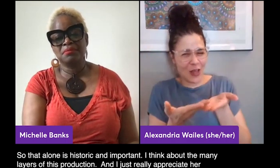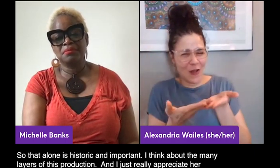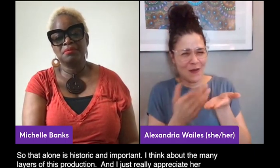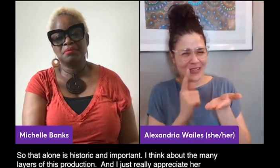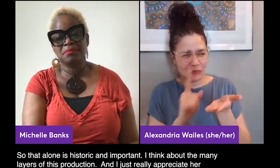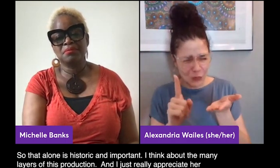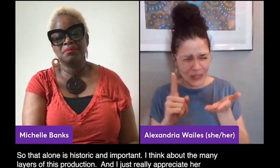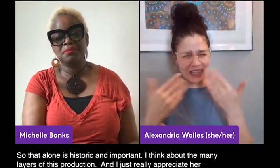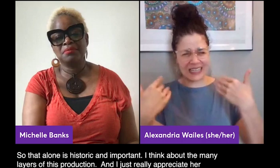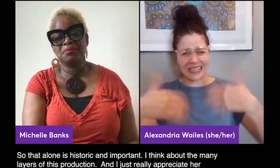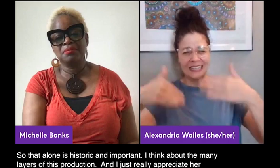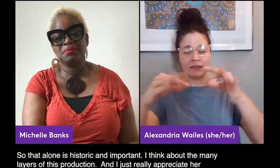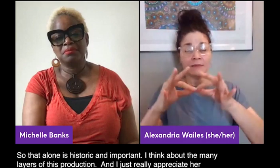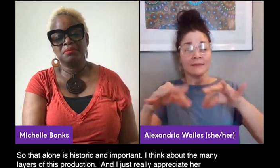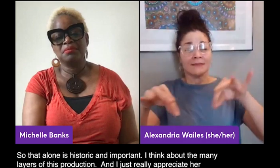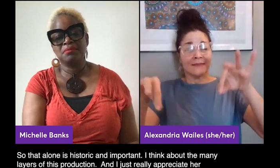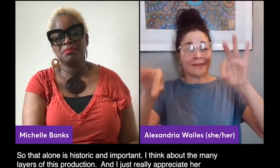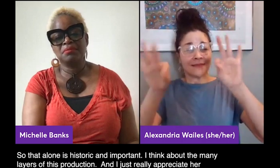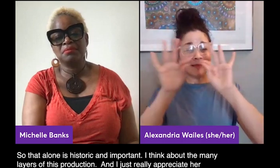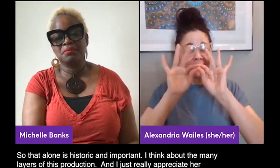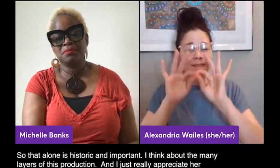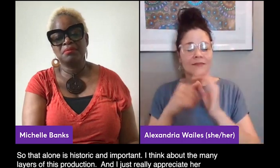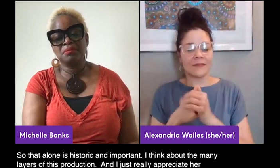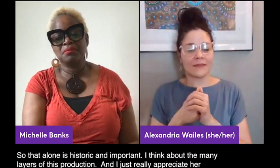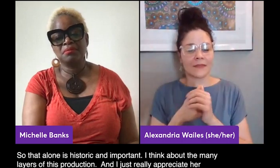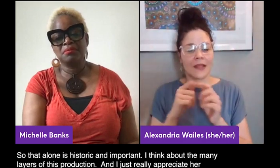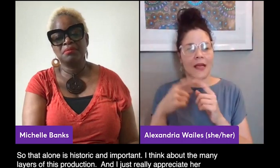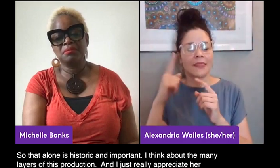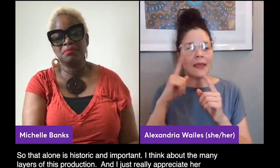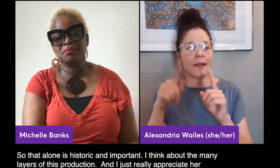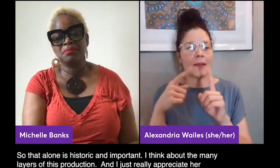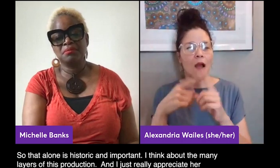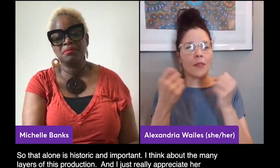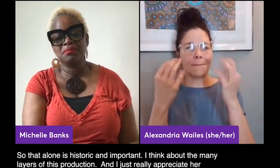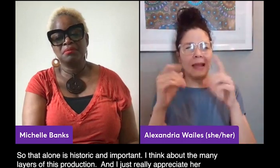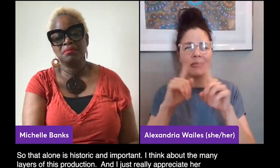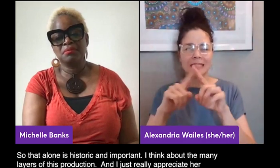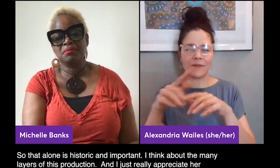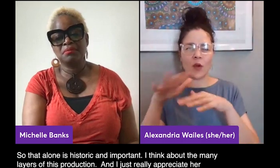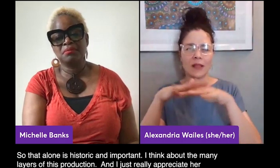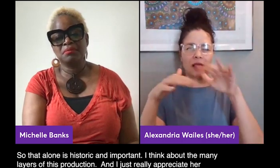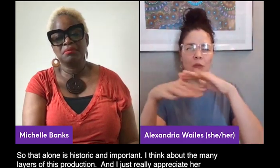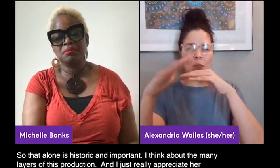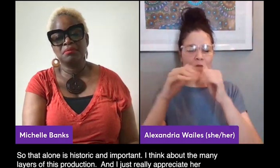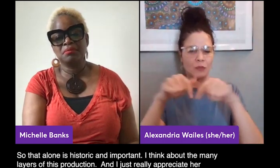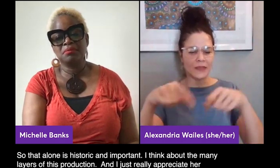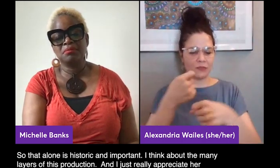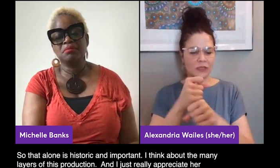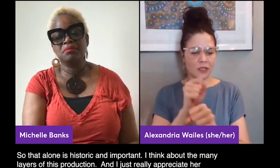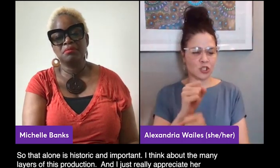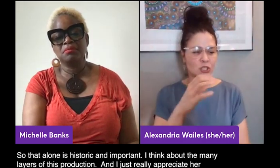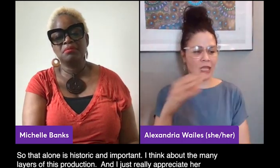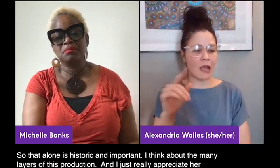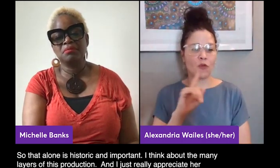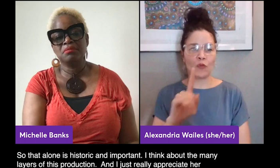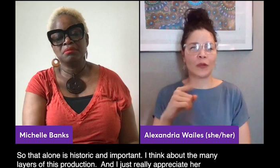is historic and important. I think about the many layers of this production, and I just really appreciate her